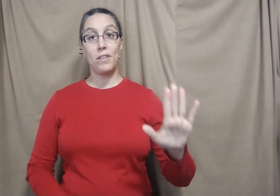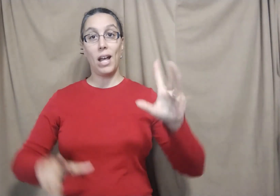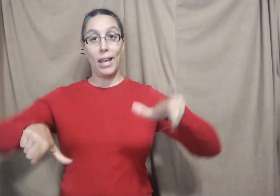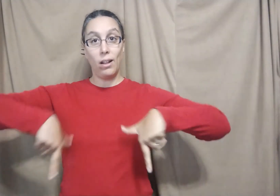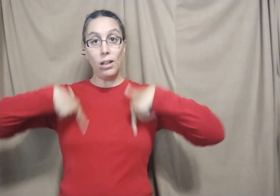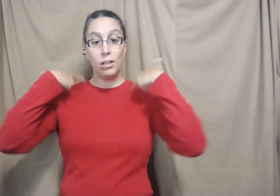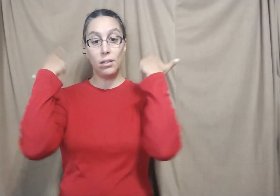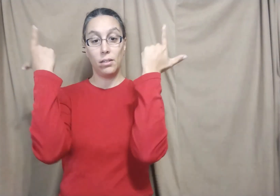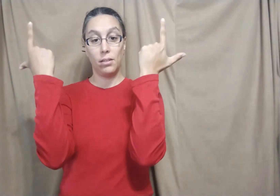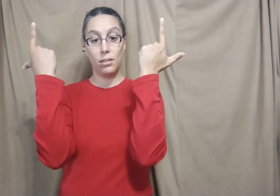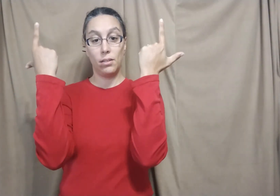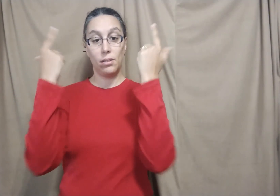lifestyle,